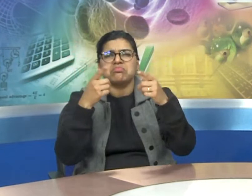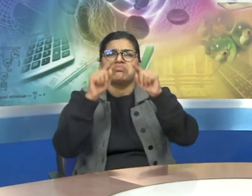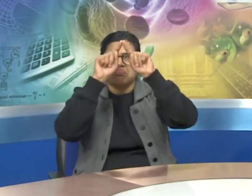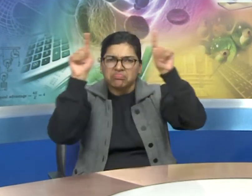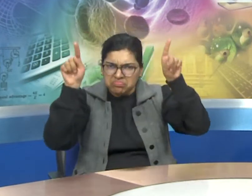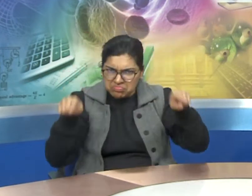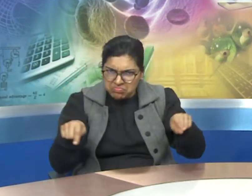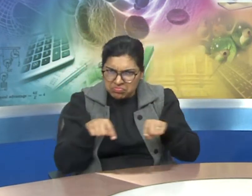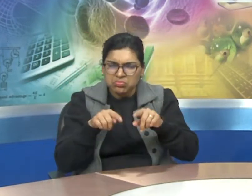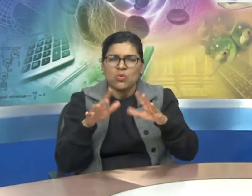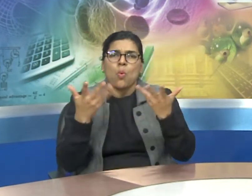Outline text.